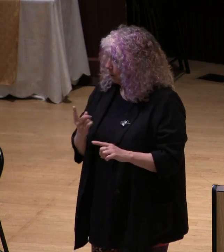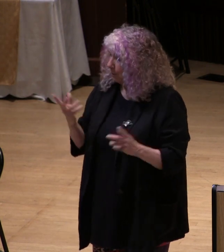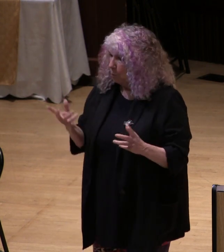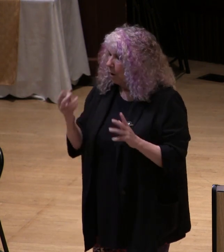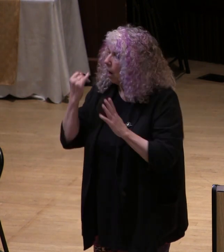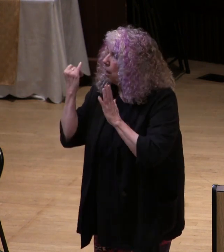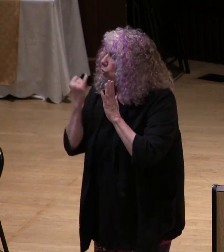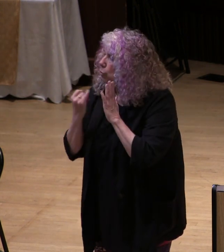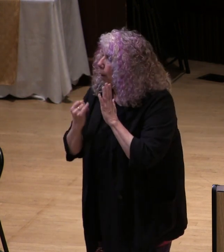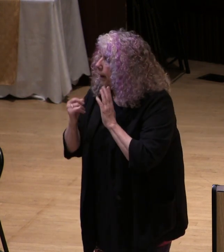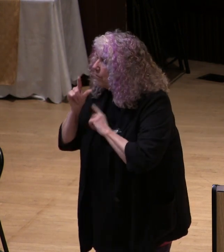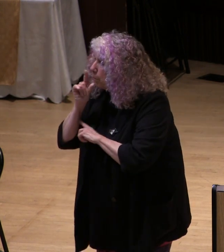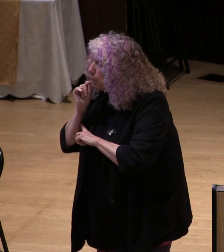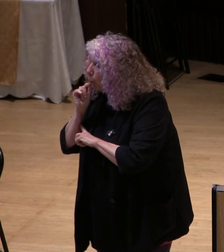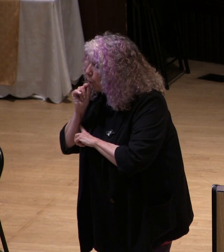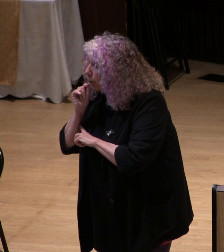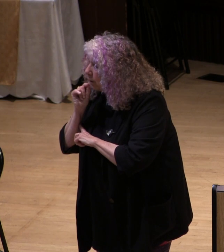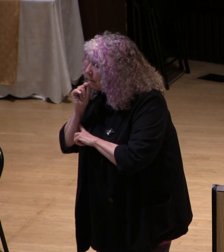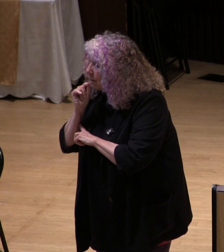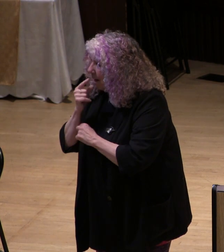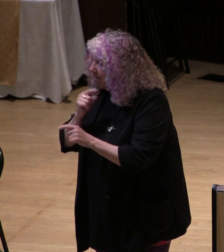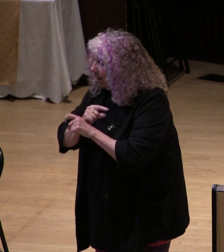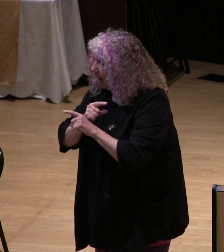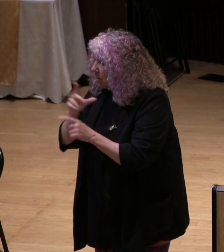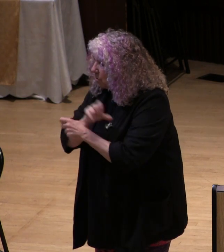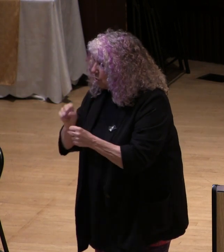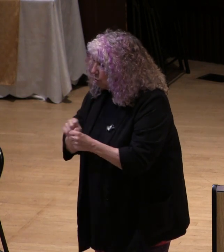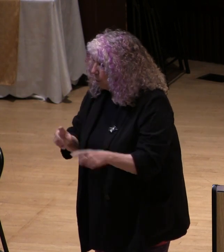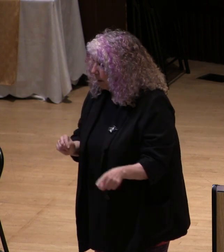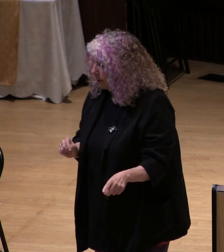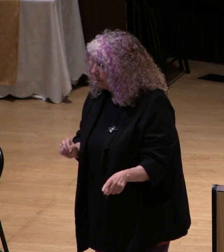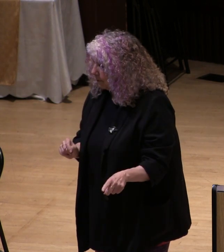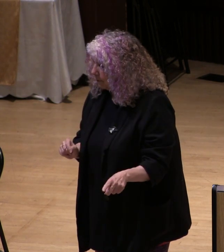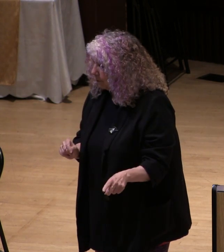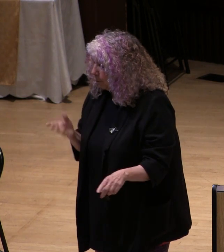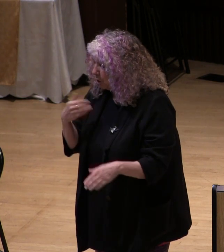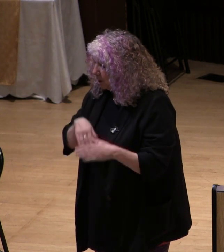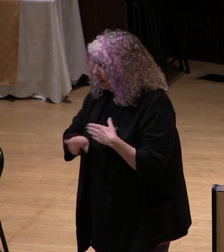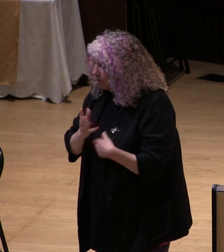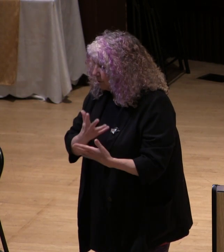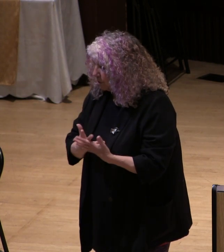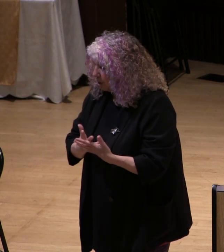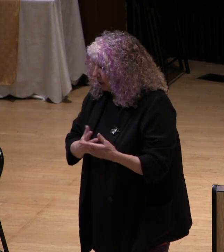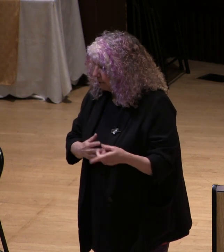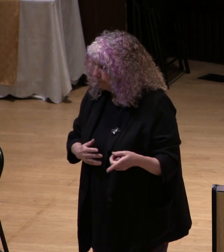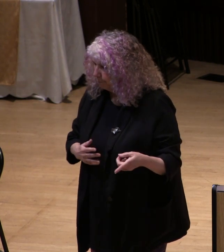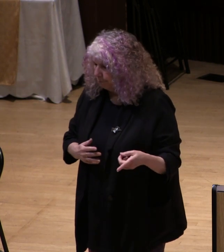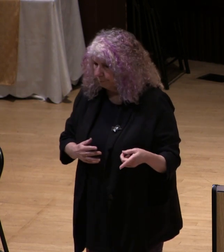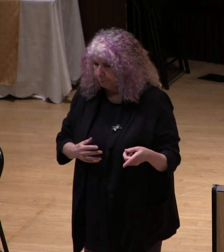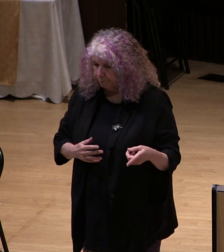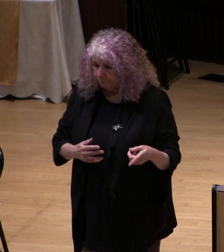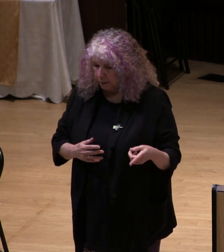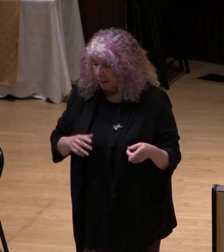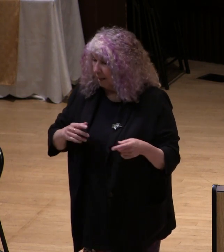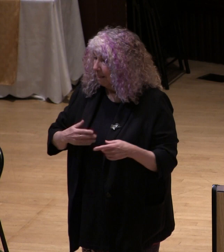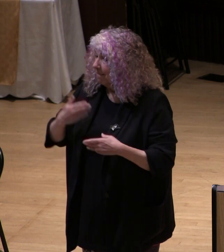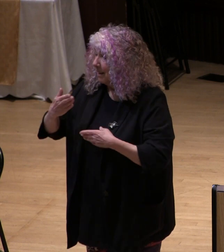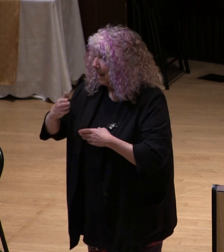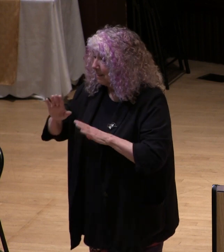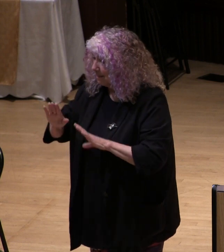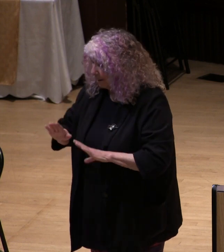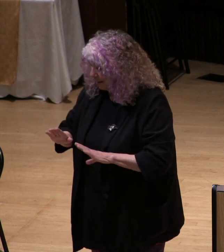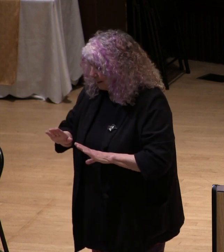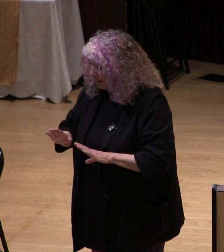a drawing of birds. The guards destroy it at the entrance of the jail. On the following